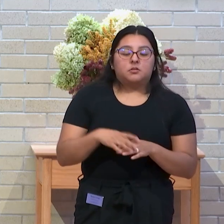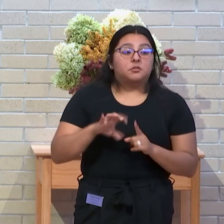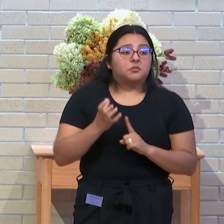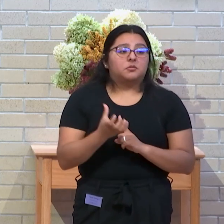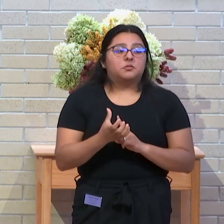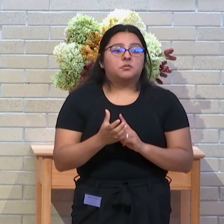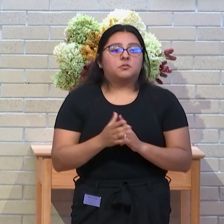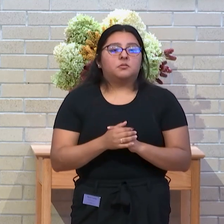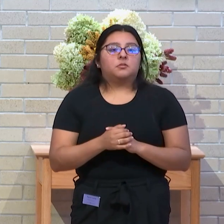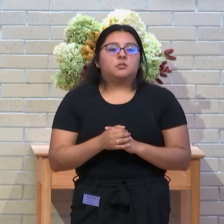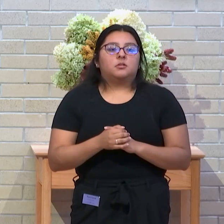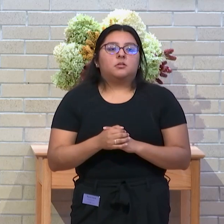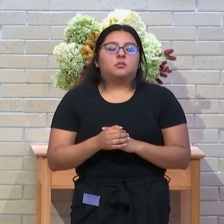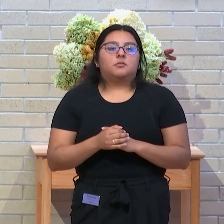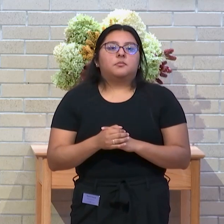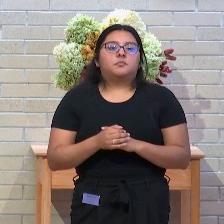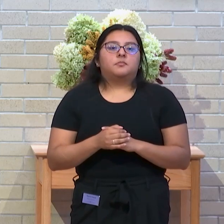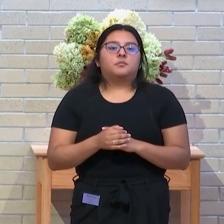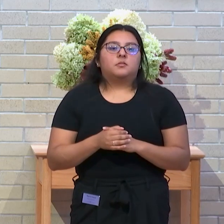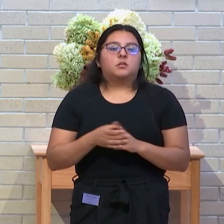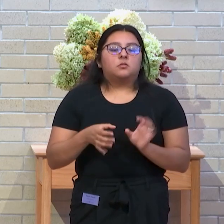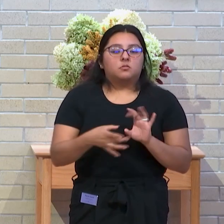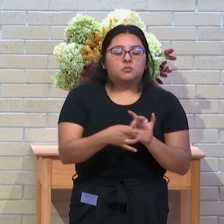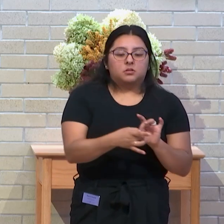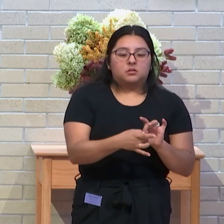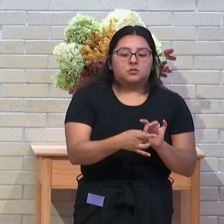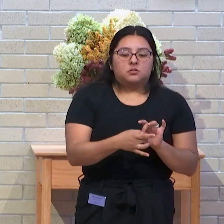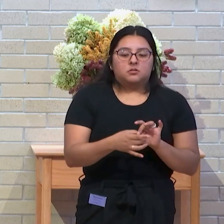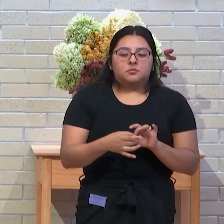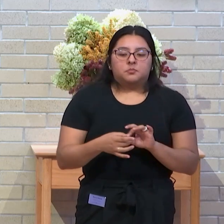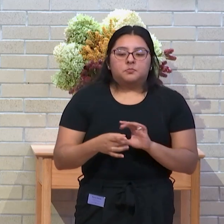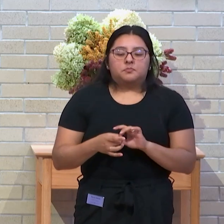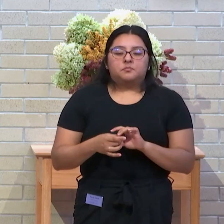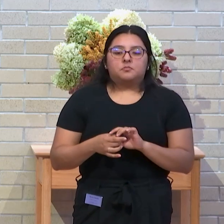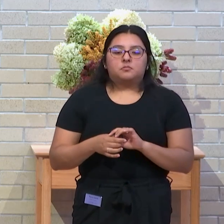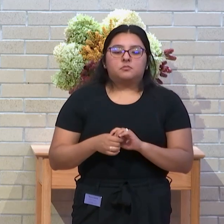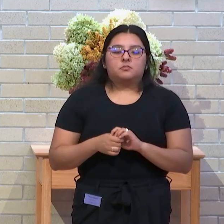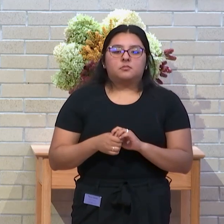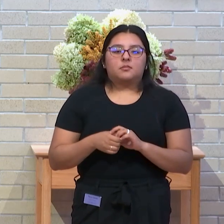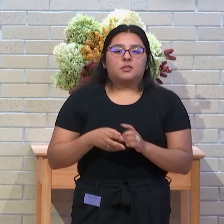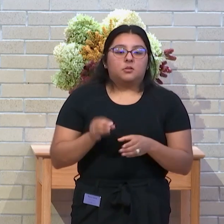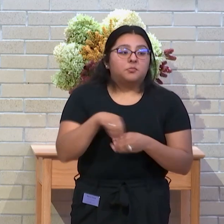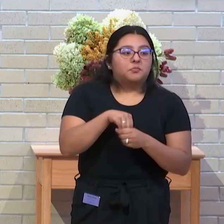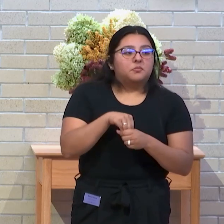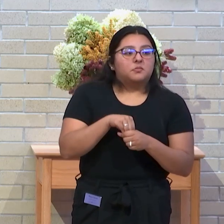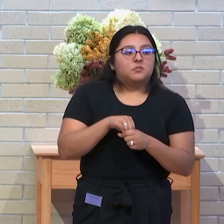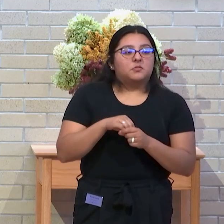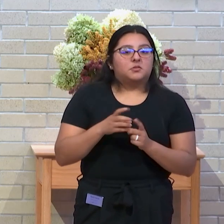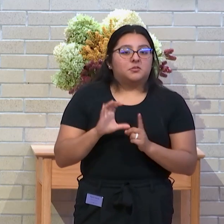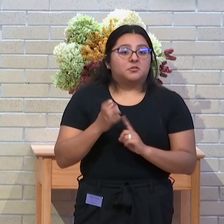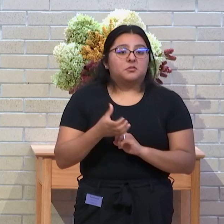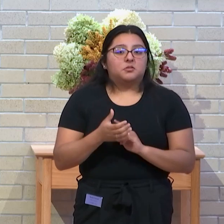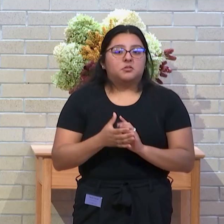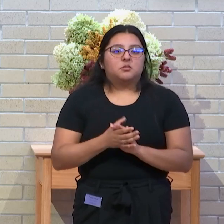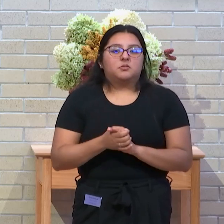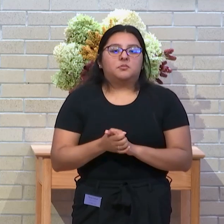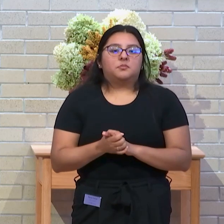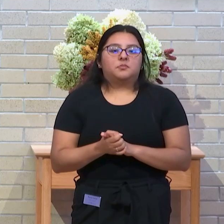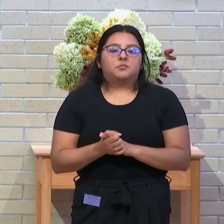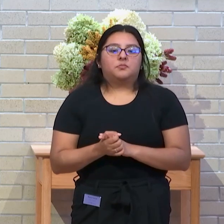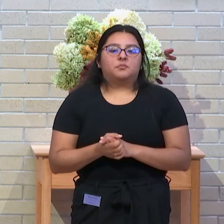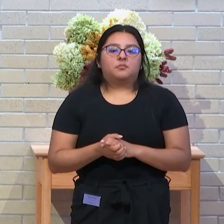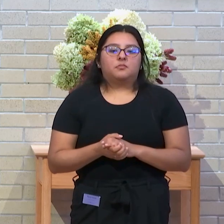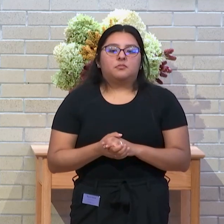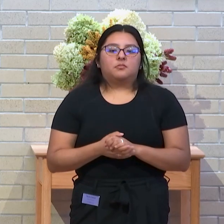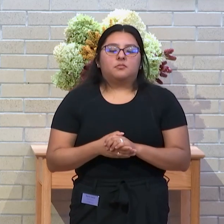important to me more so now because of the relationships I have made and the immersive experiences I have had learning about their cultures, such as